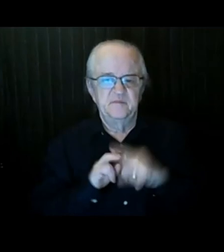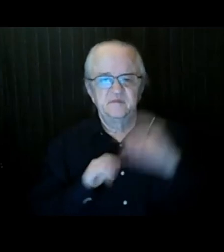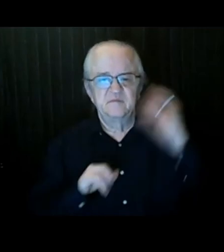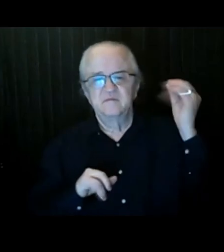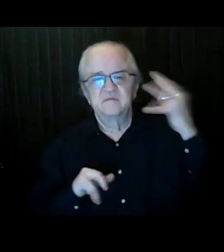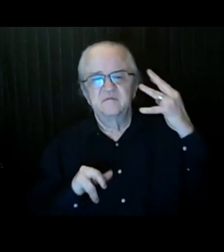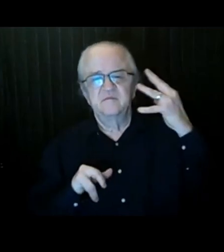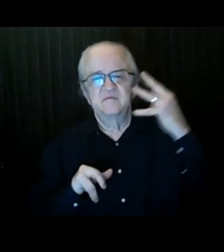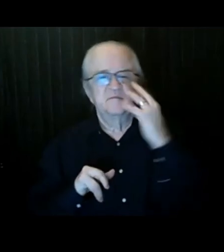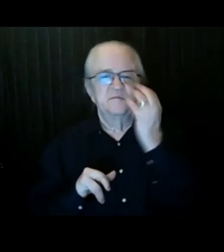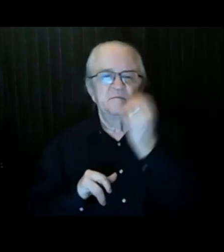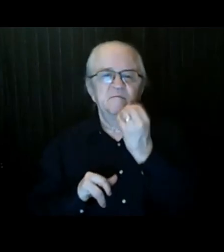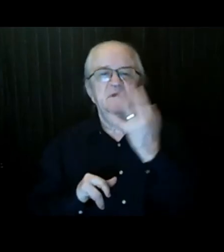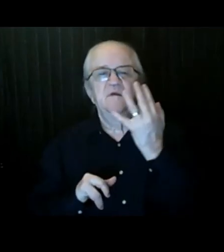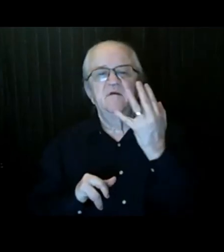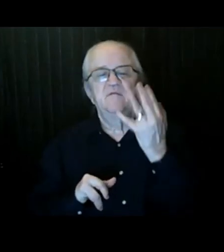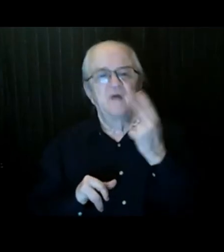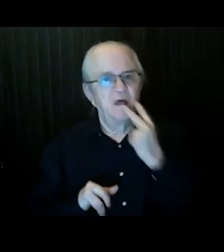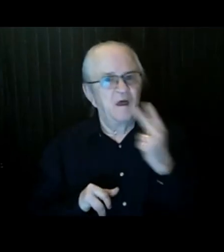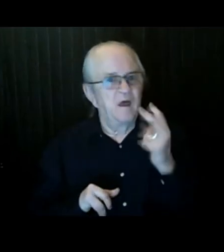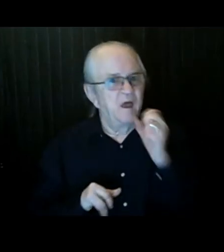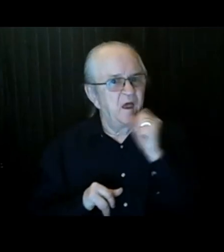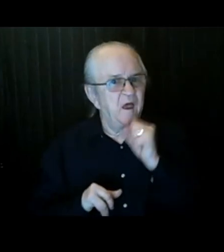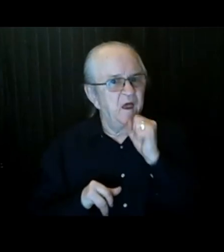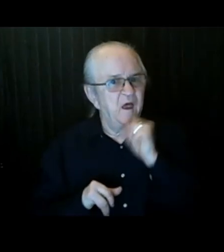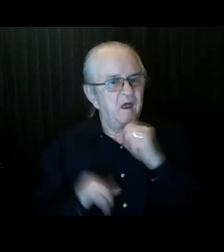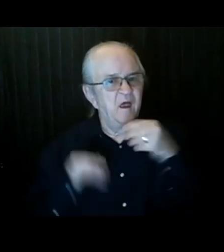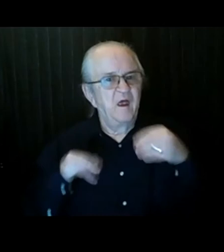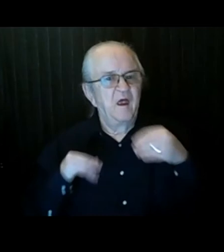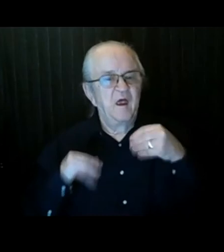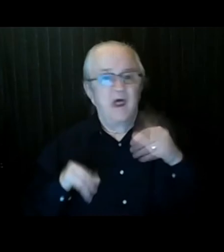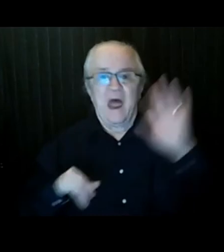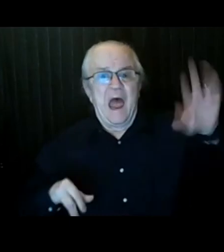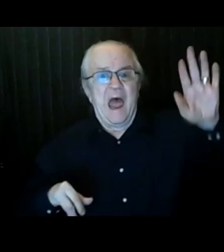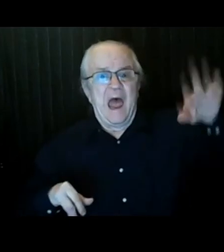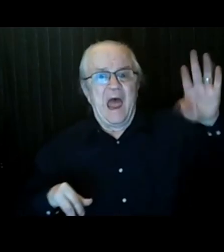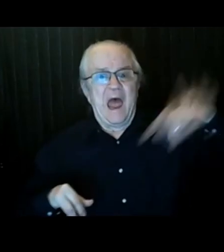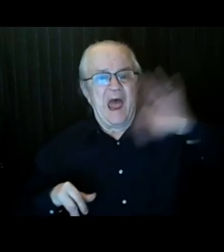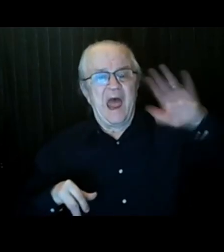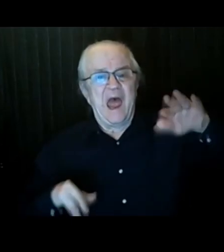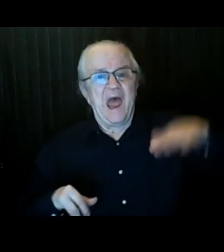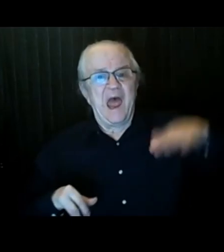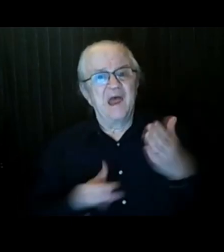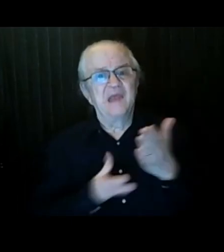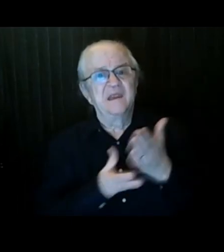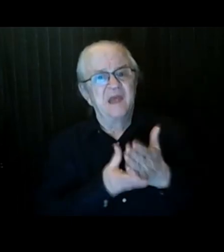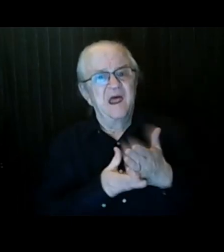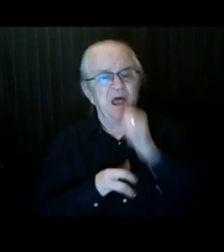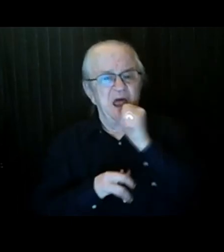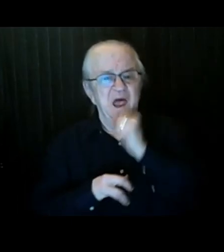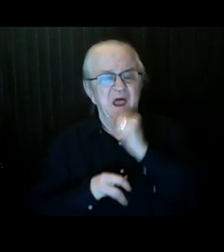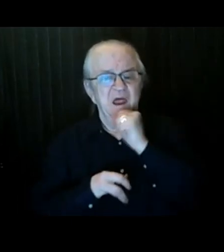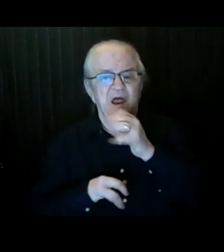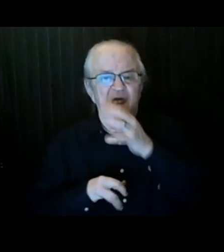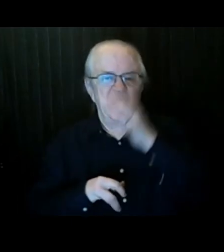beautiful. And I saw an ice cream stand. And I said, hey, let's have ice cream. And Mom and Dad